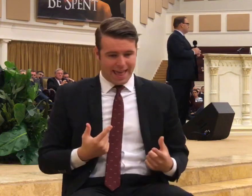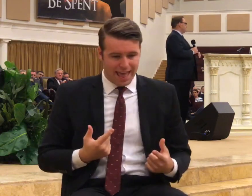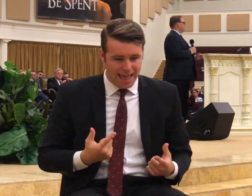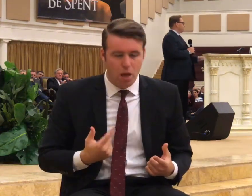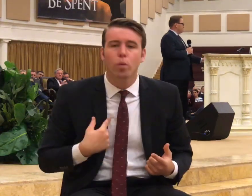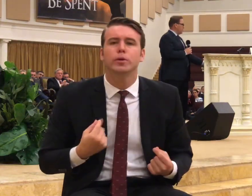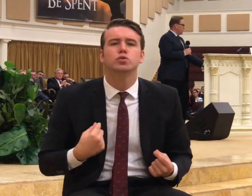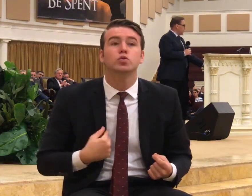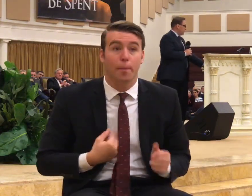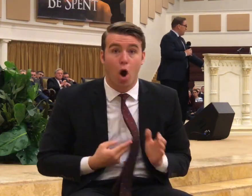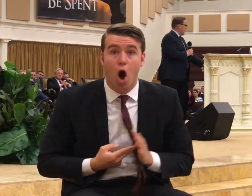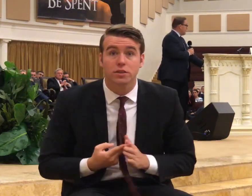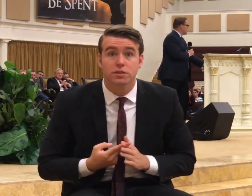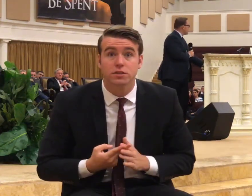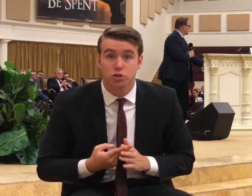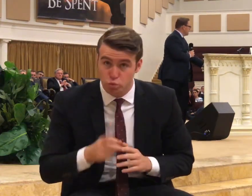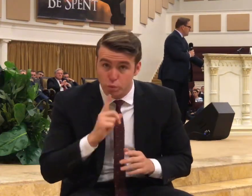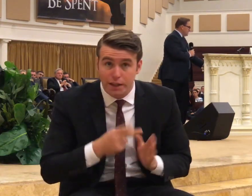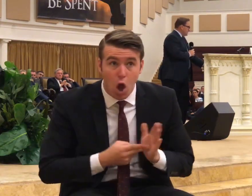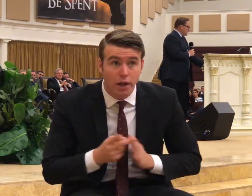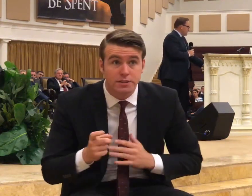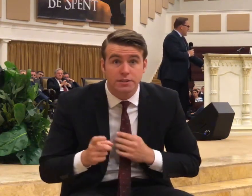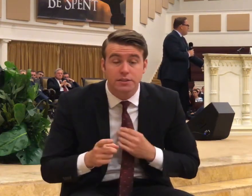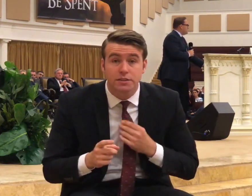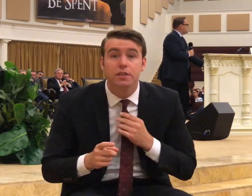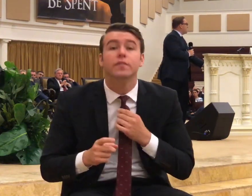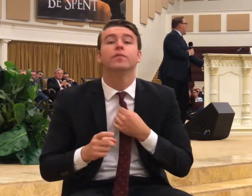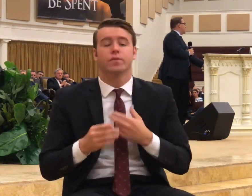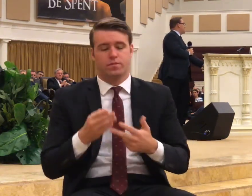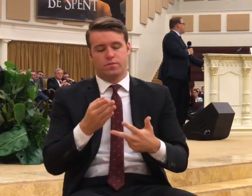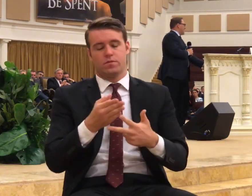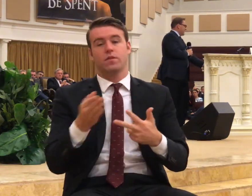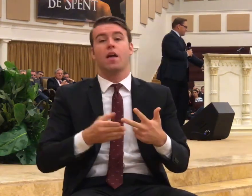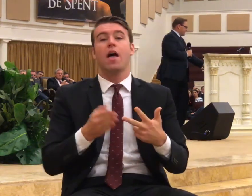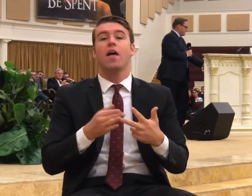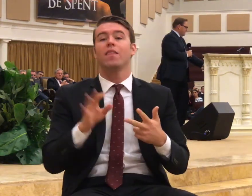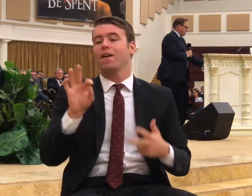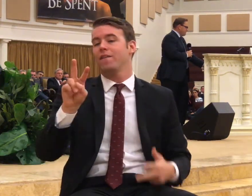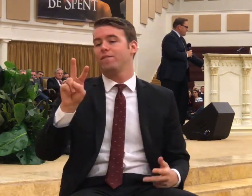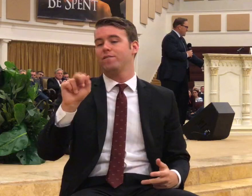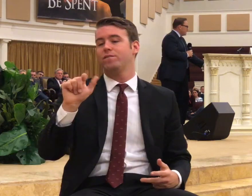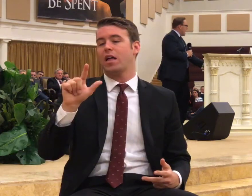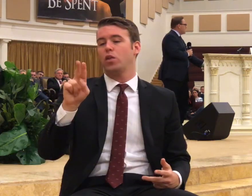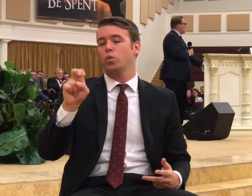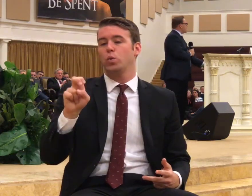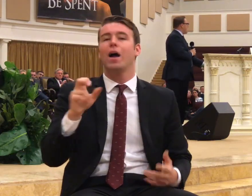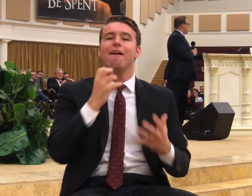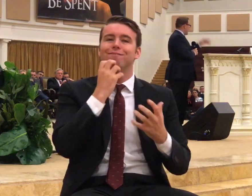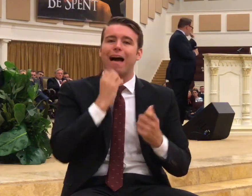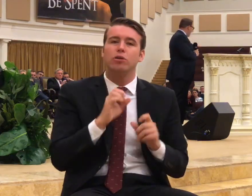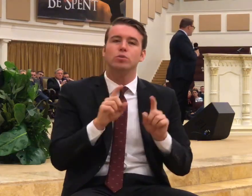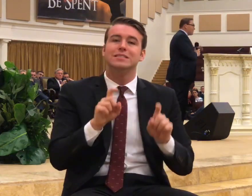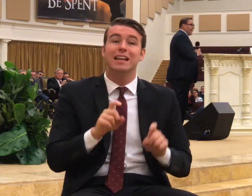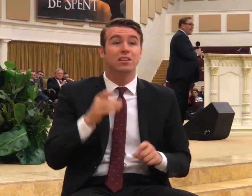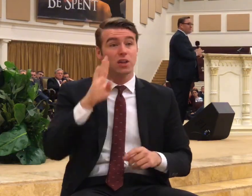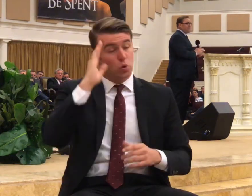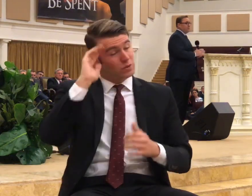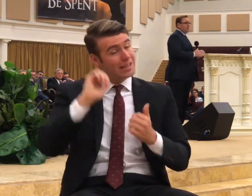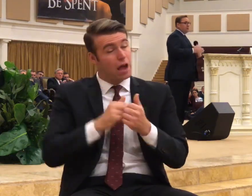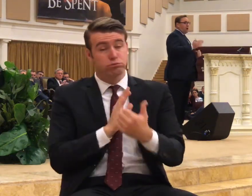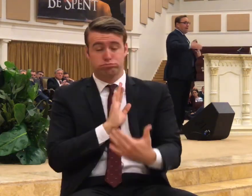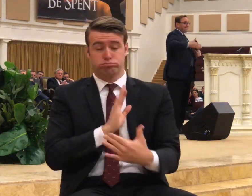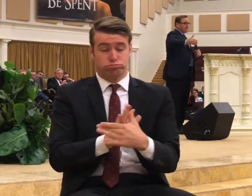Honestly, are you really honest? Then there is the value test. God knows how to interrupt your